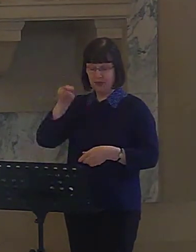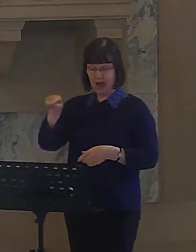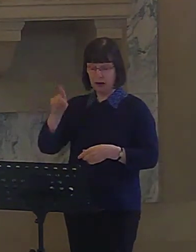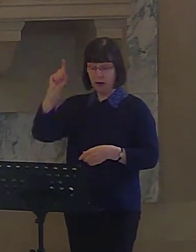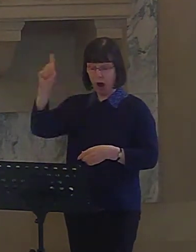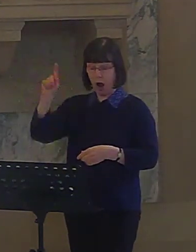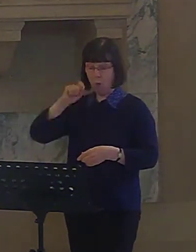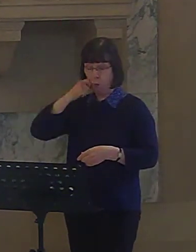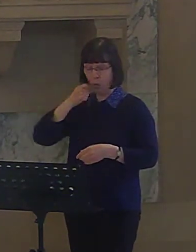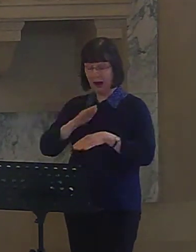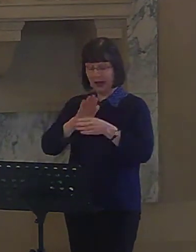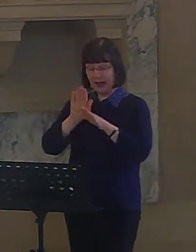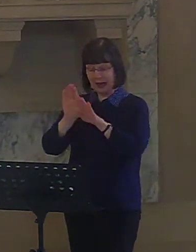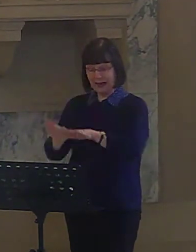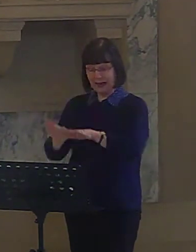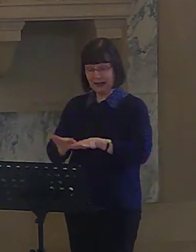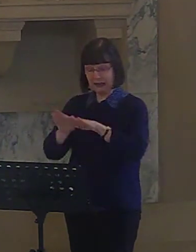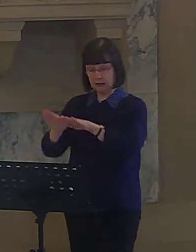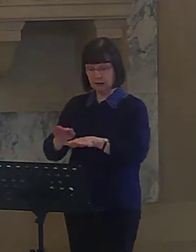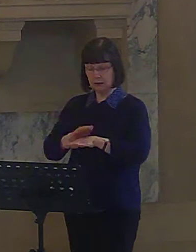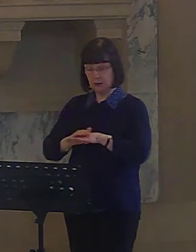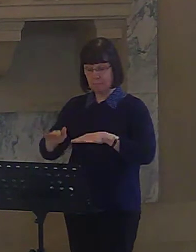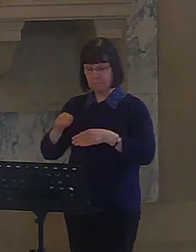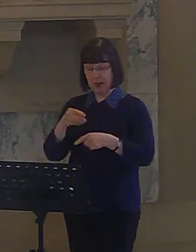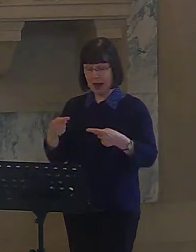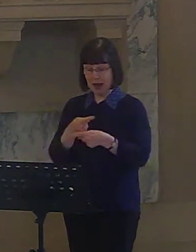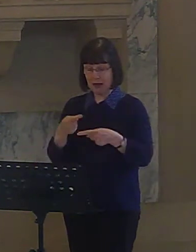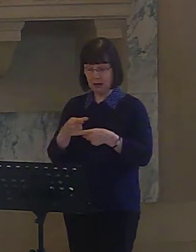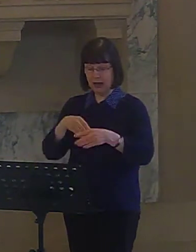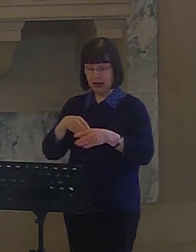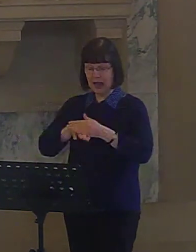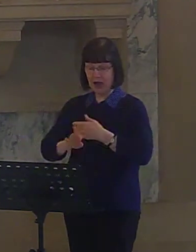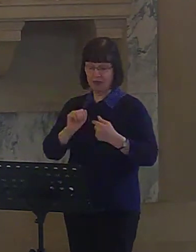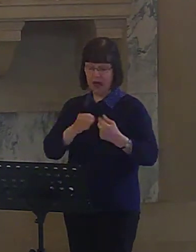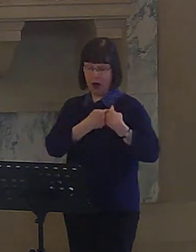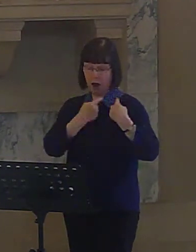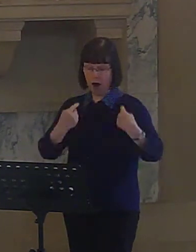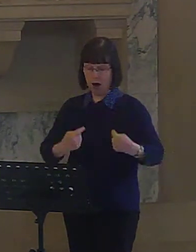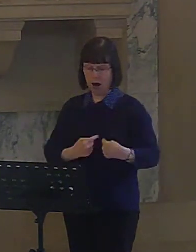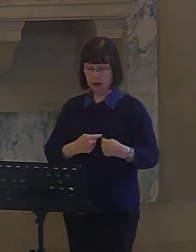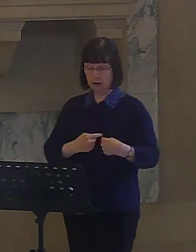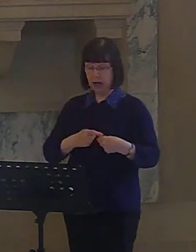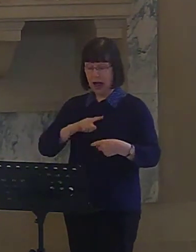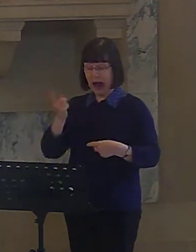pain in their hearts and give them strength.